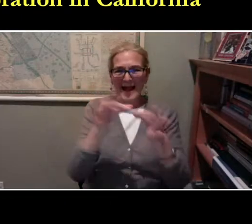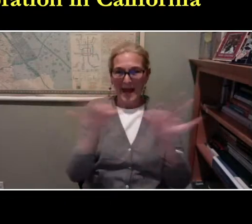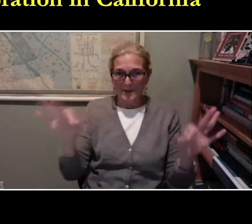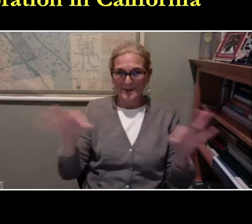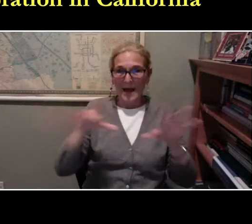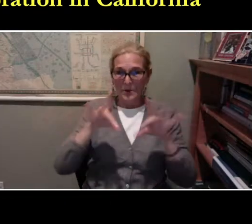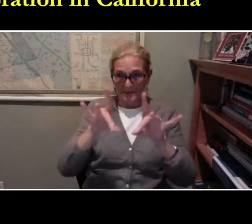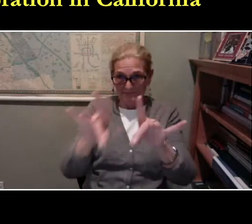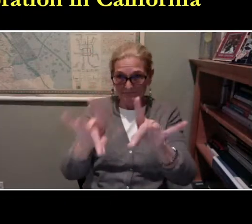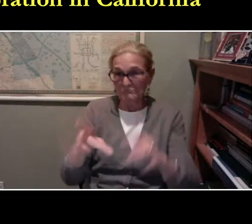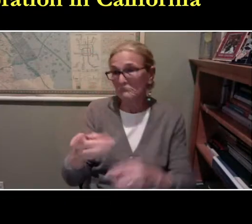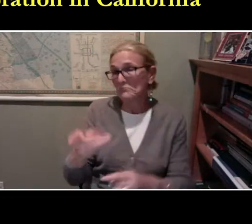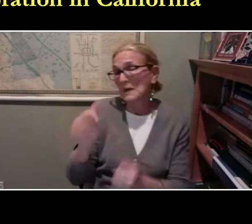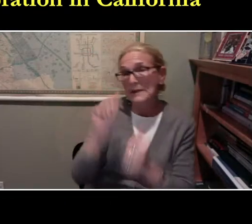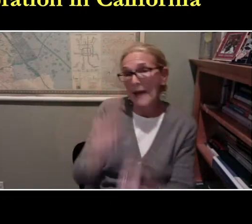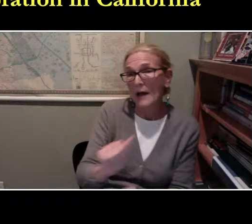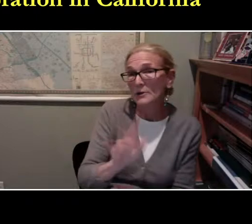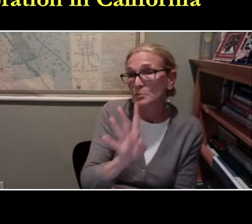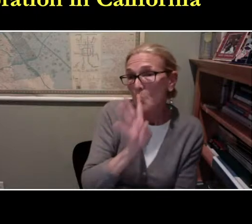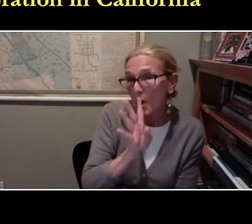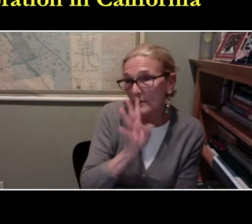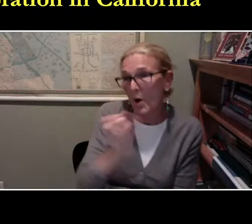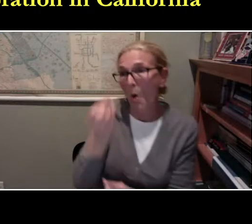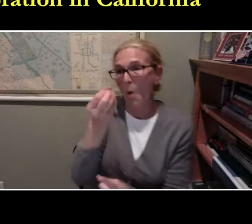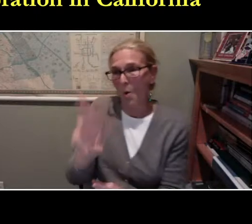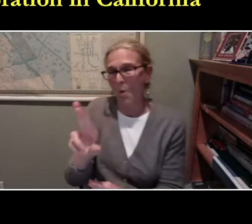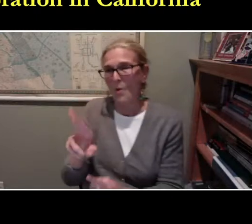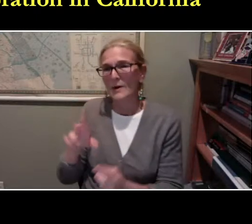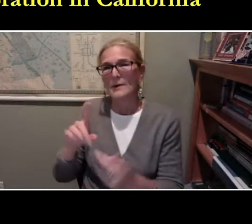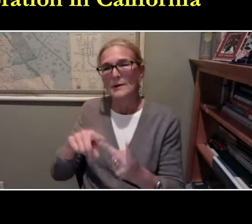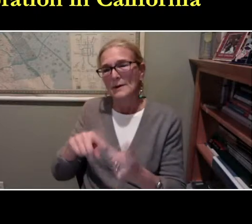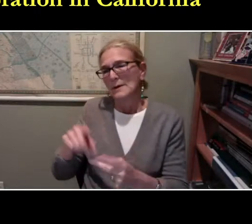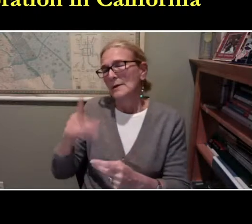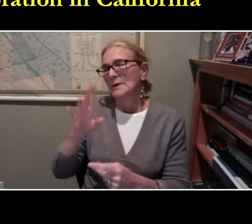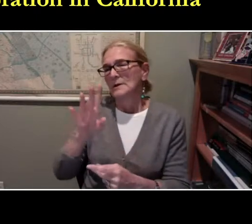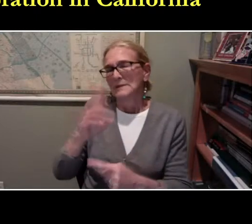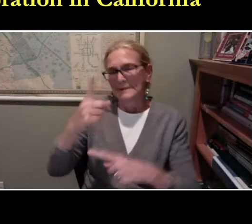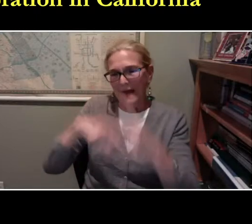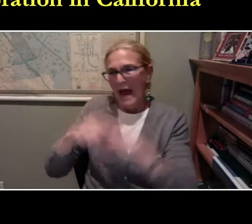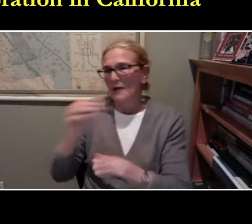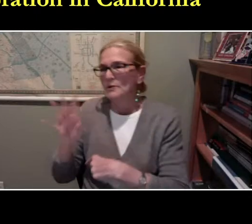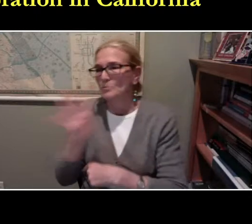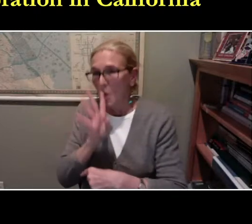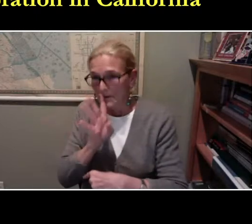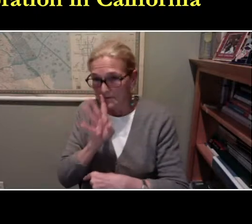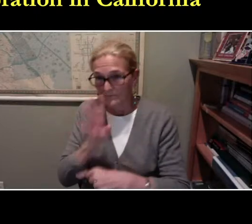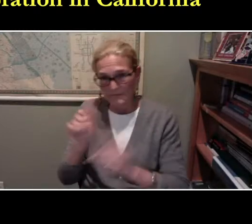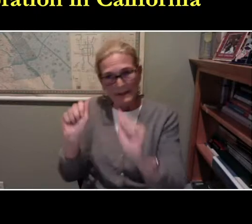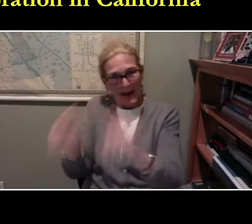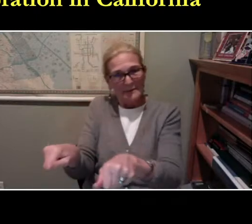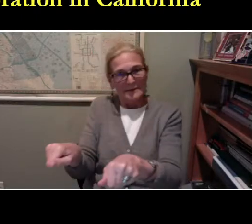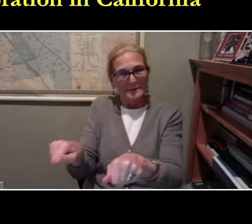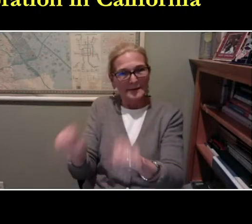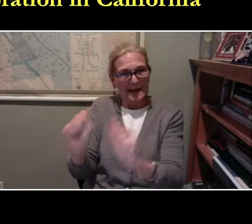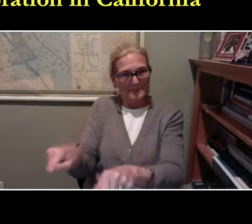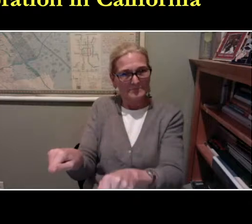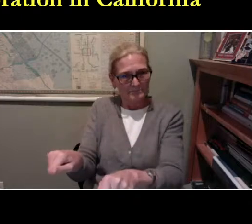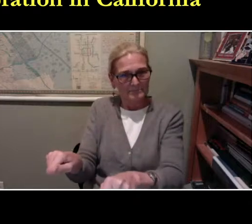you can have hearing aid, you could do this, you could do that, you could do that. We're overwhelming them. Why aren't we just leading with language